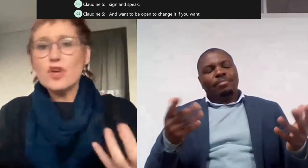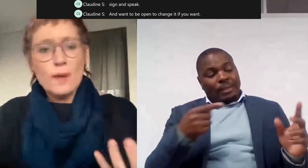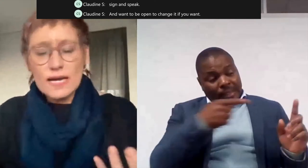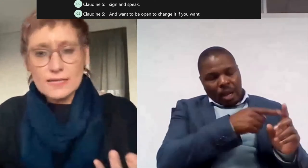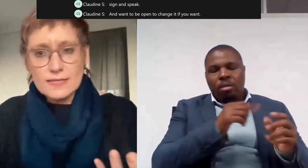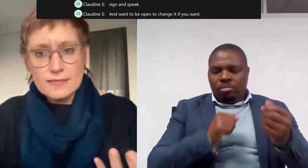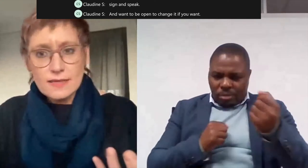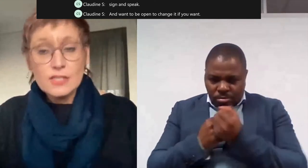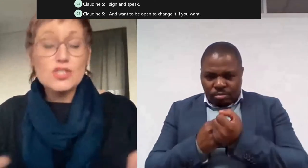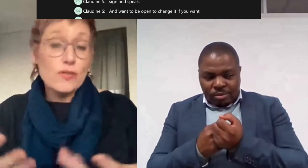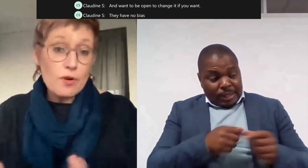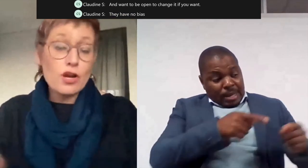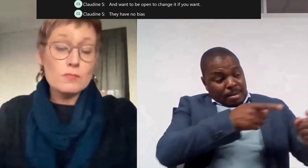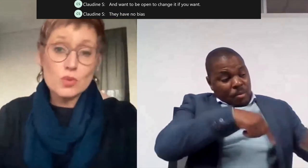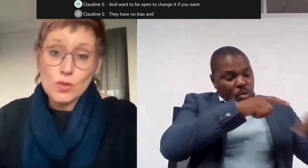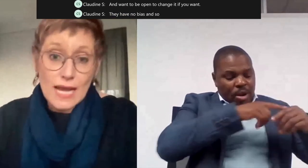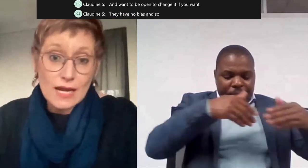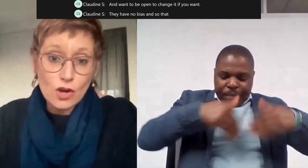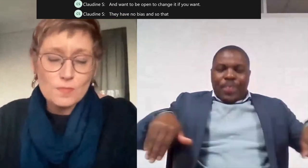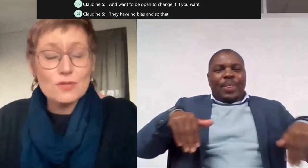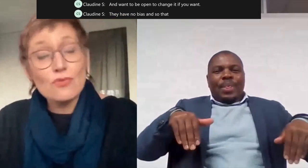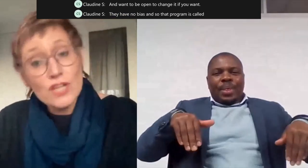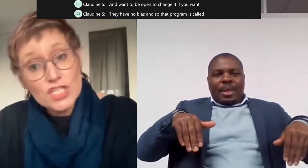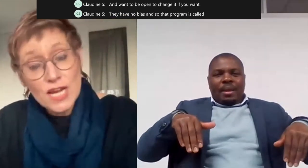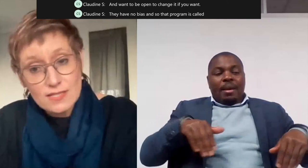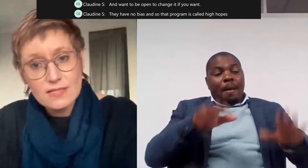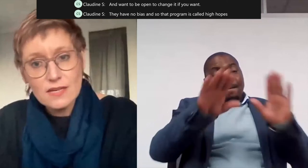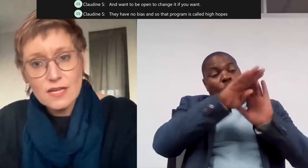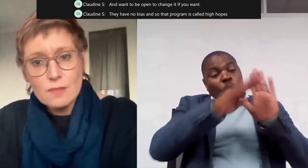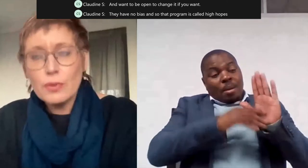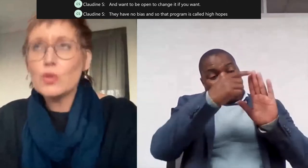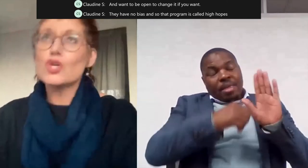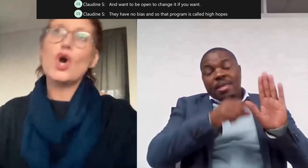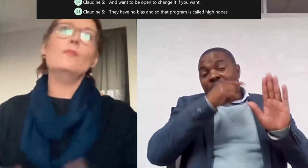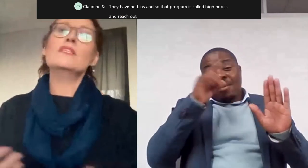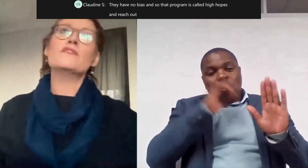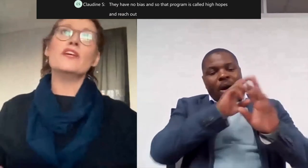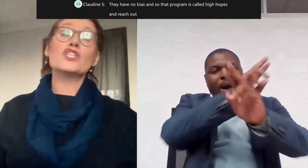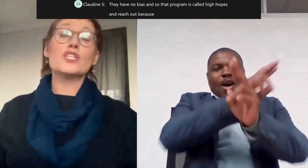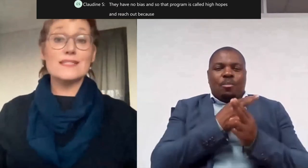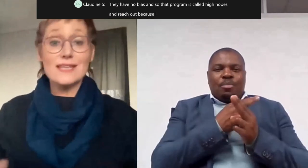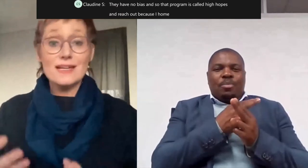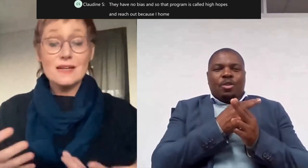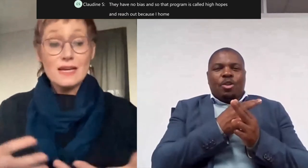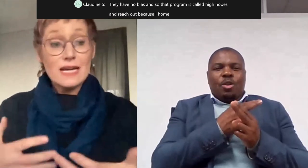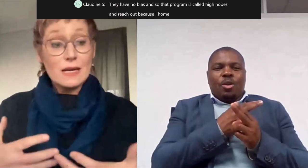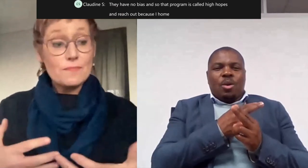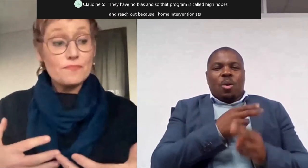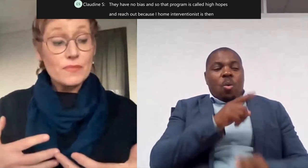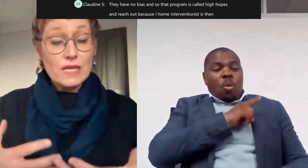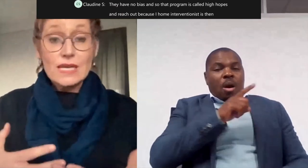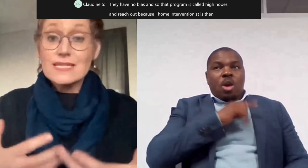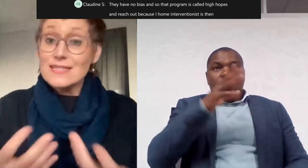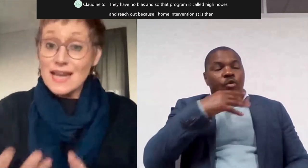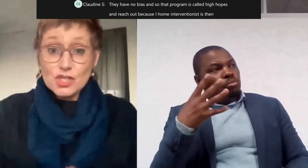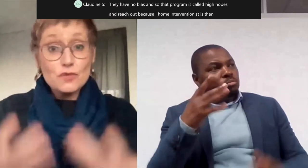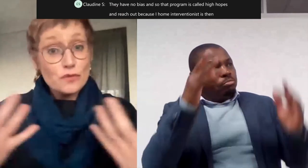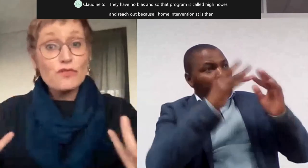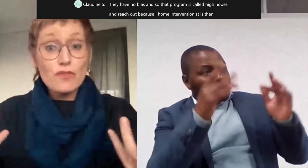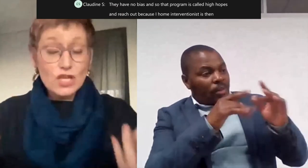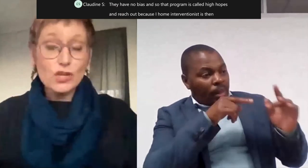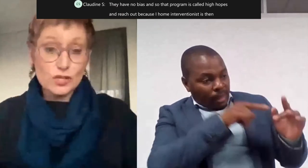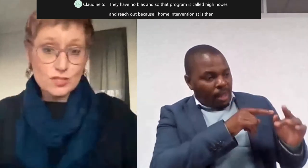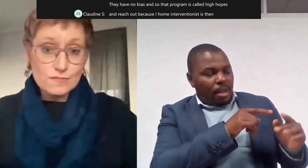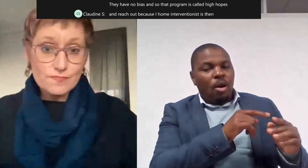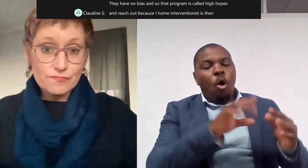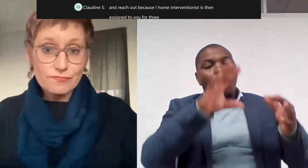They have no bias. And so that program is called High Hopes and Reach Out, because a home interventionist is then assigned to